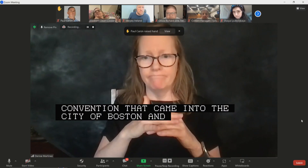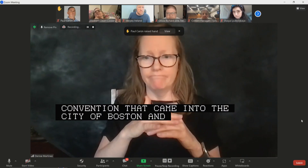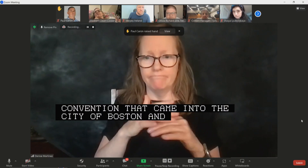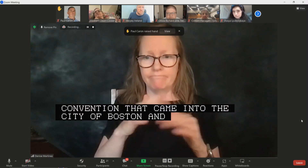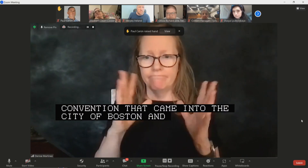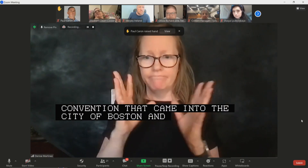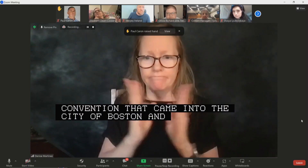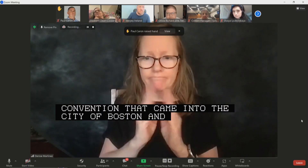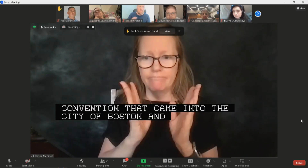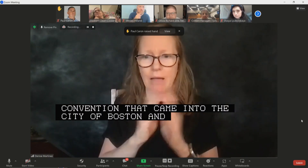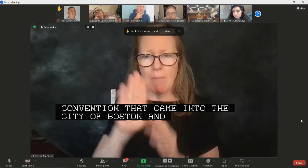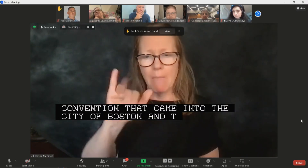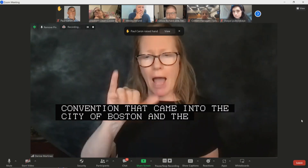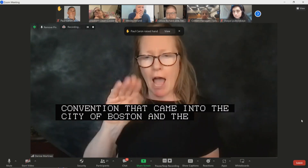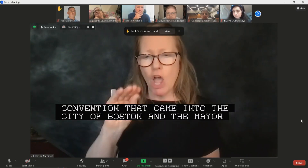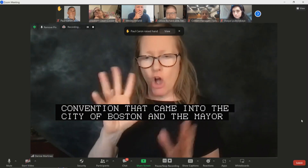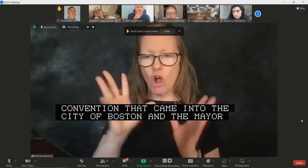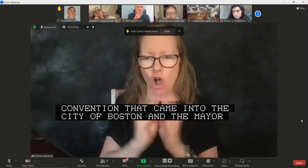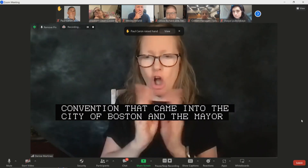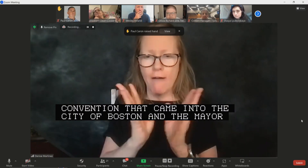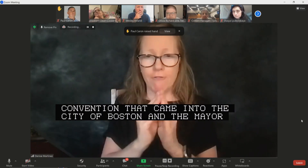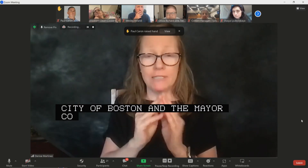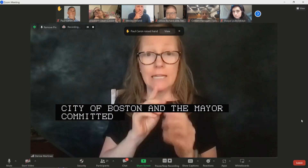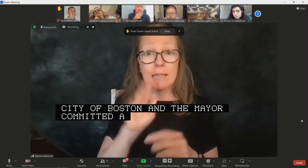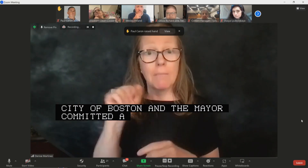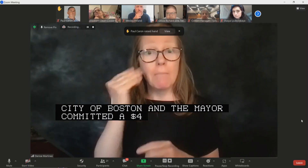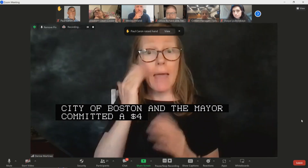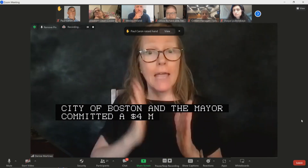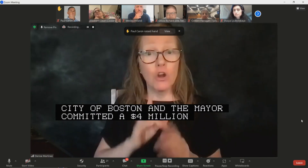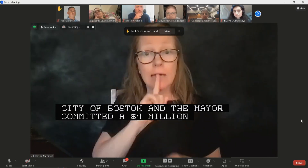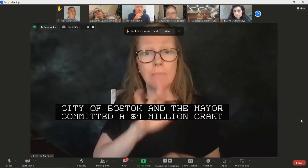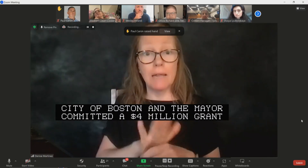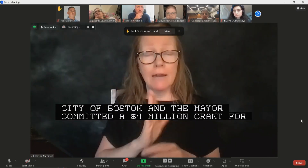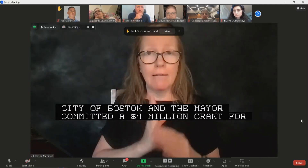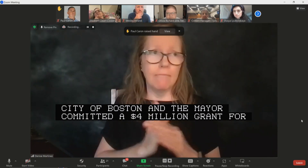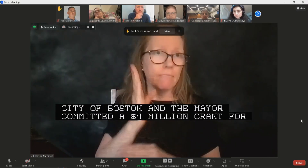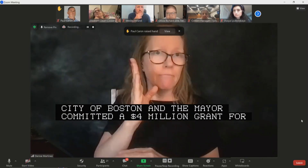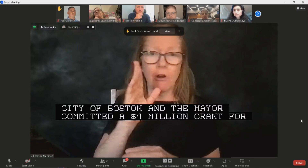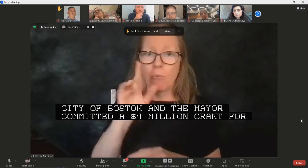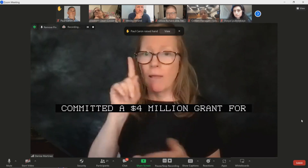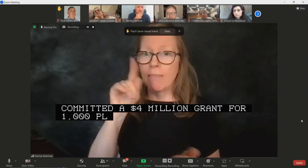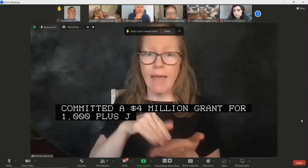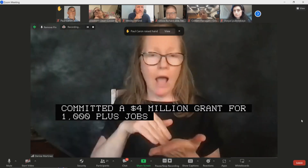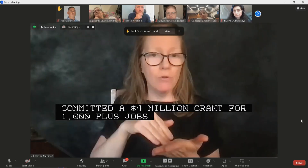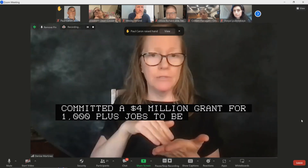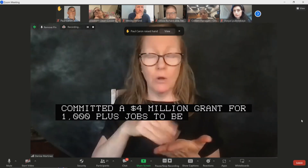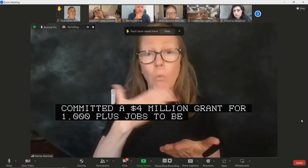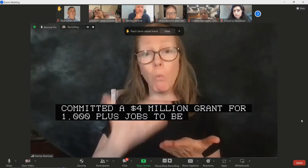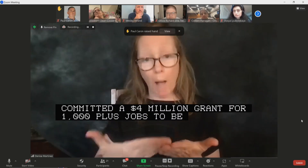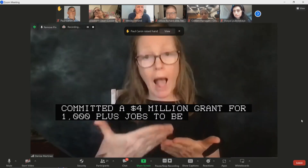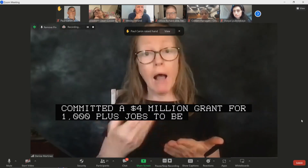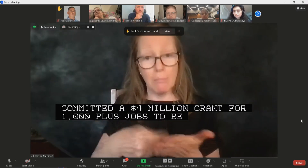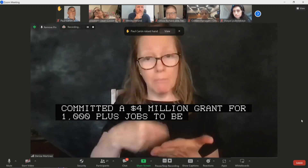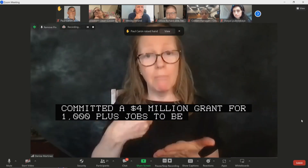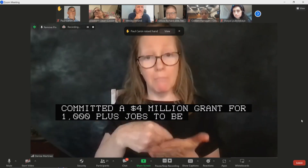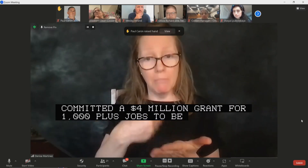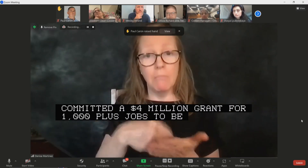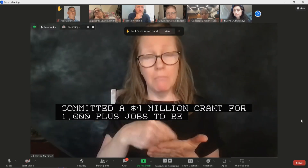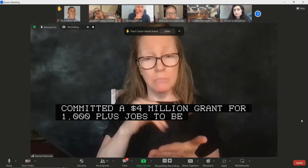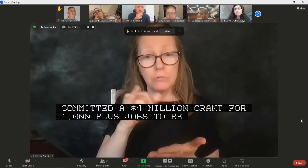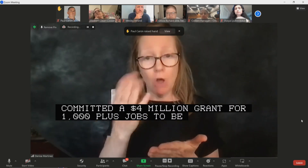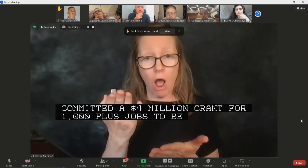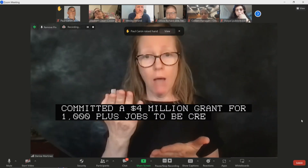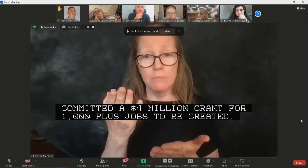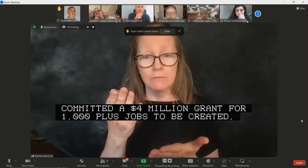for 1,000 plus jobs to be created, well-paying jobs for the biotech and